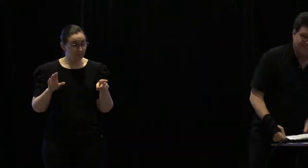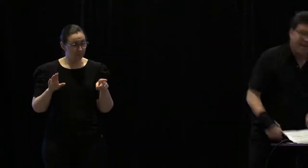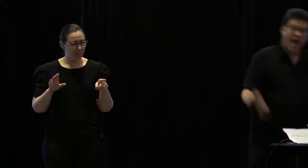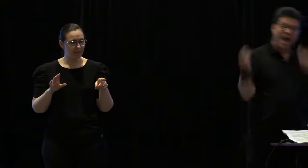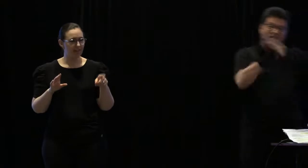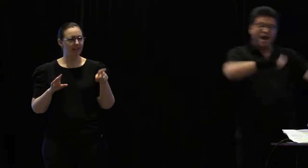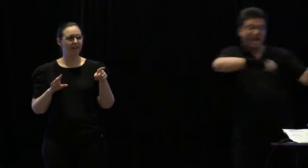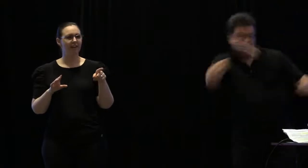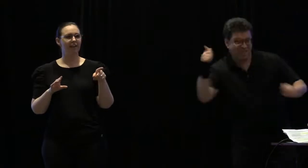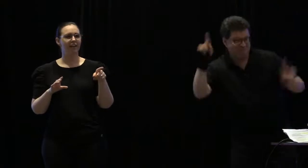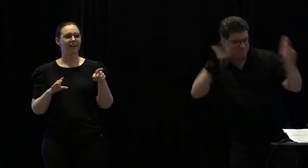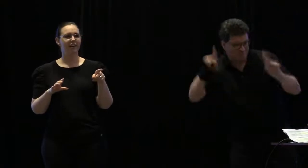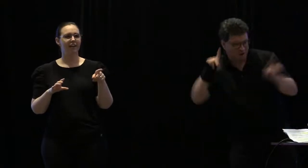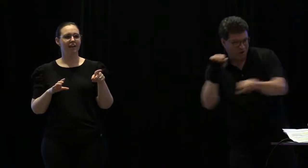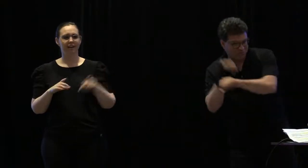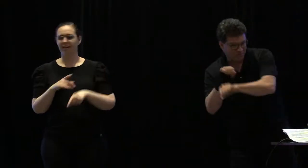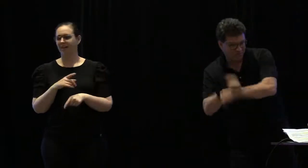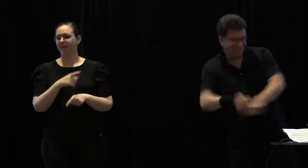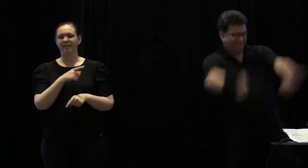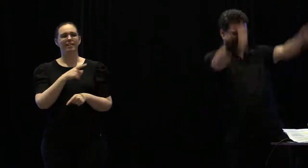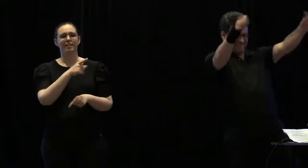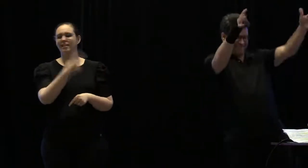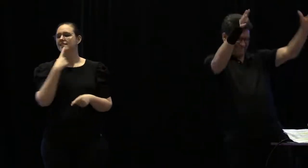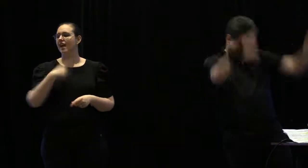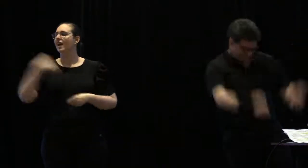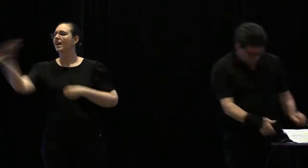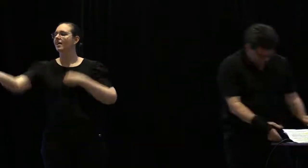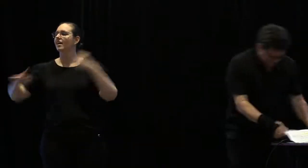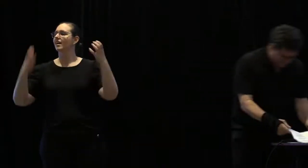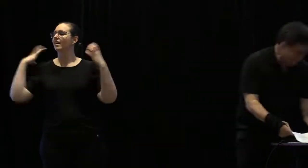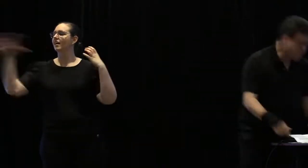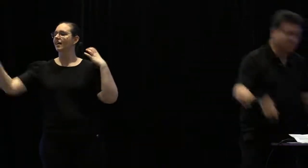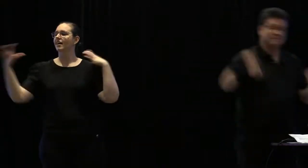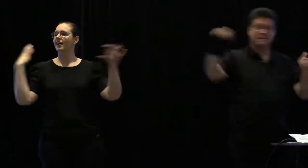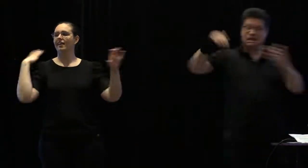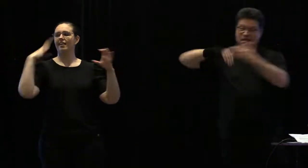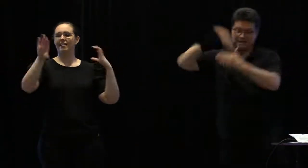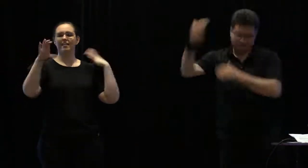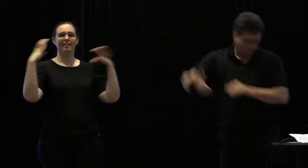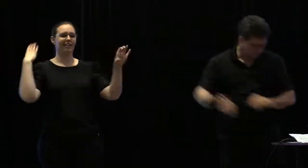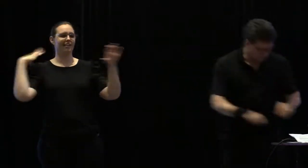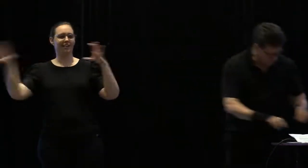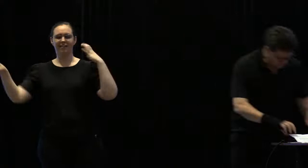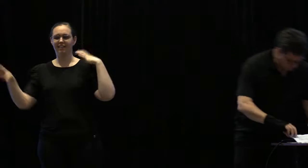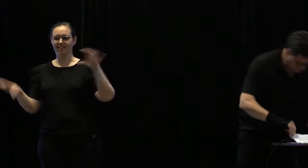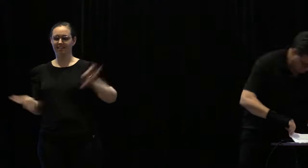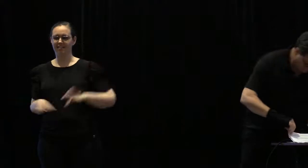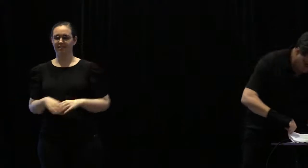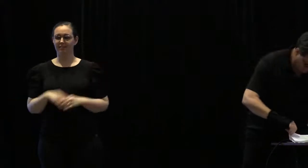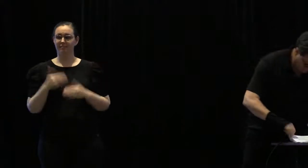him, will you give up? He said, "I'll give up a try." How about that?